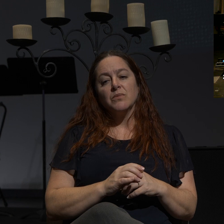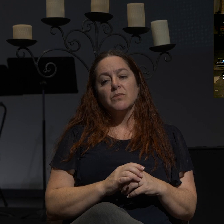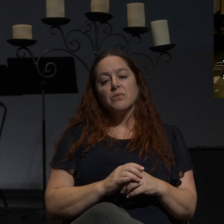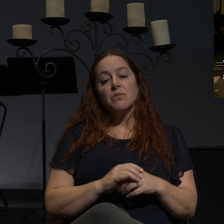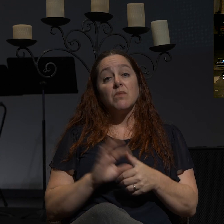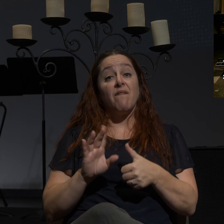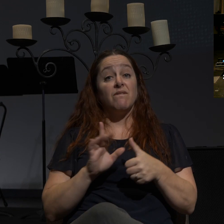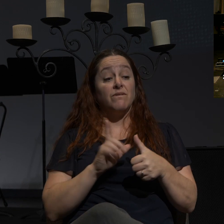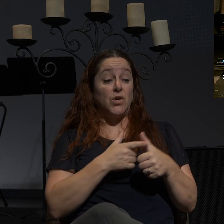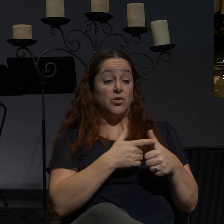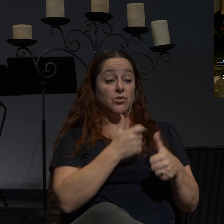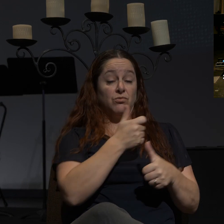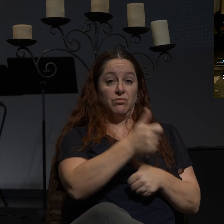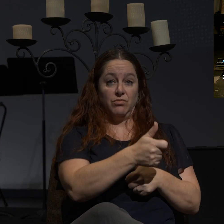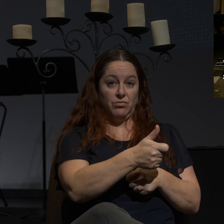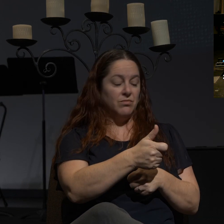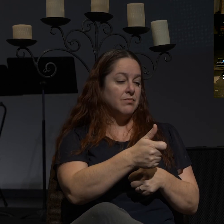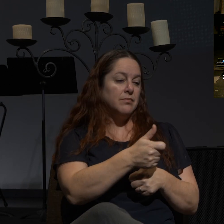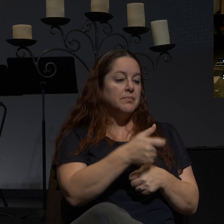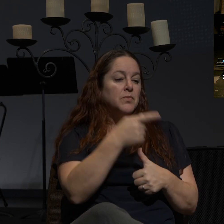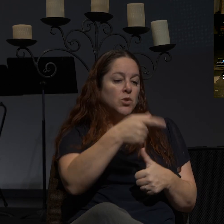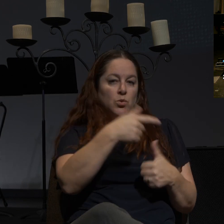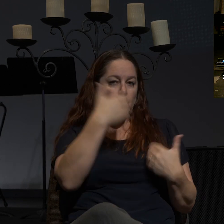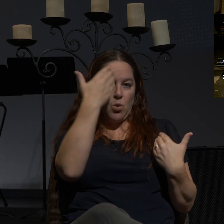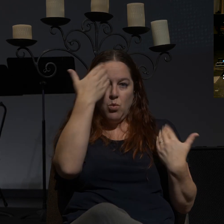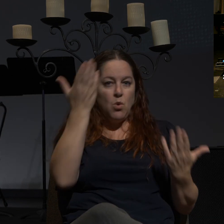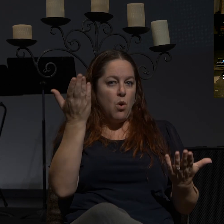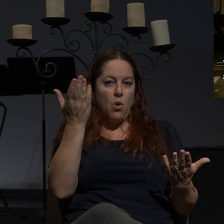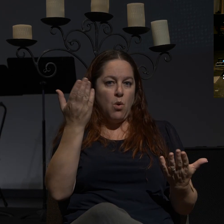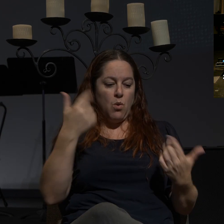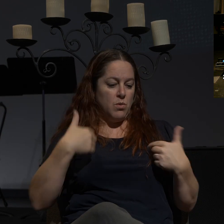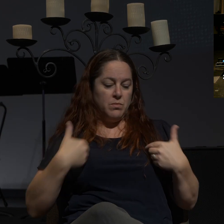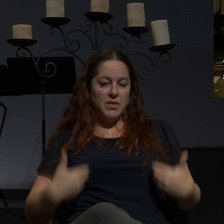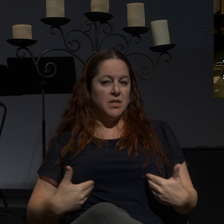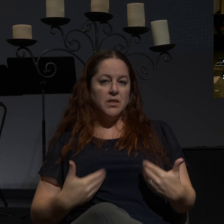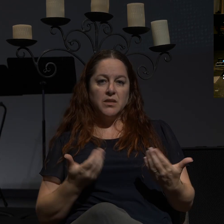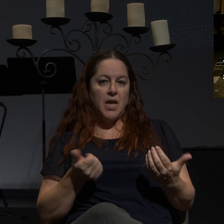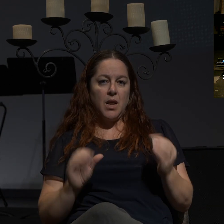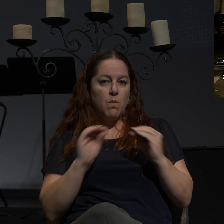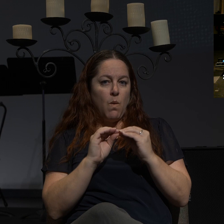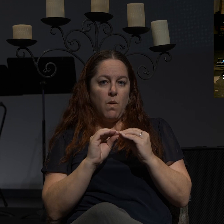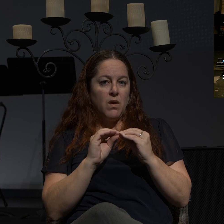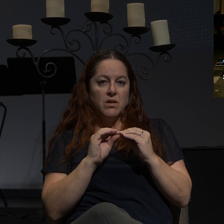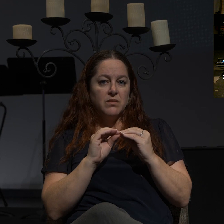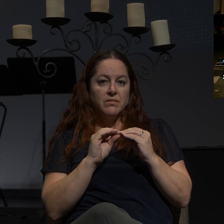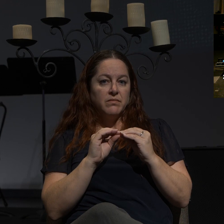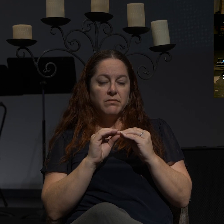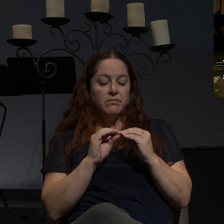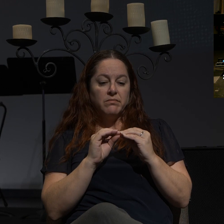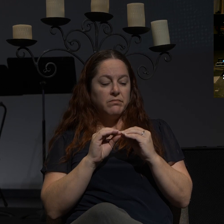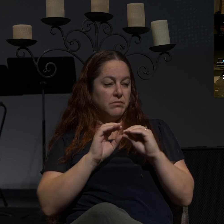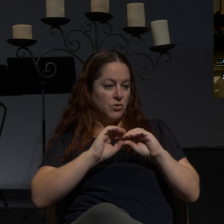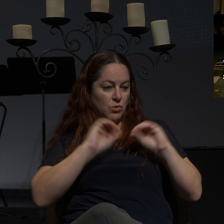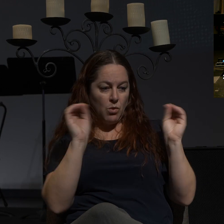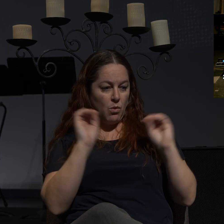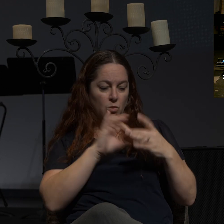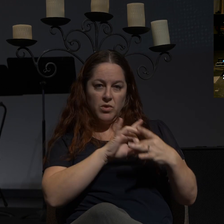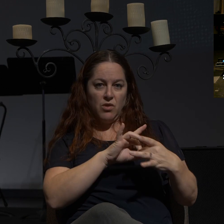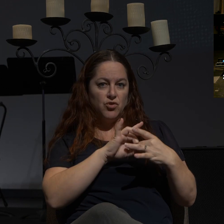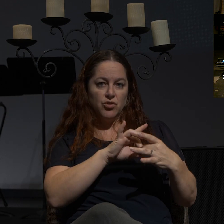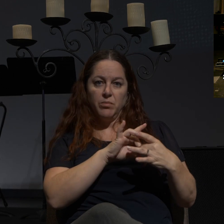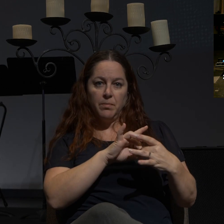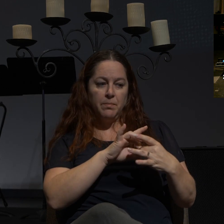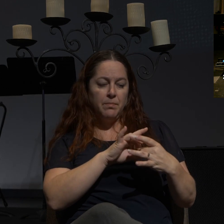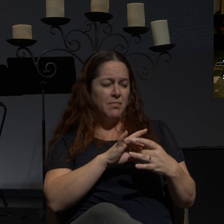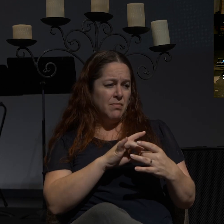First accusation was that they just do not know me anymore, God said. There's no relationship. And